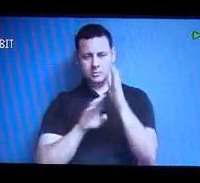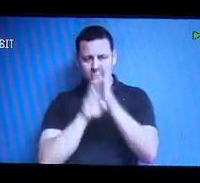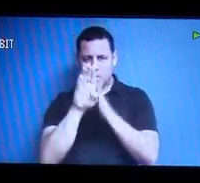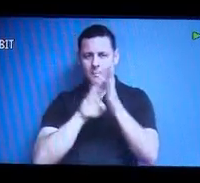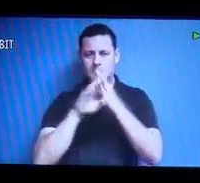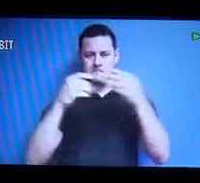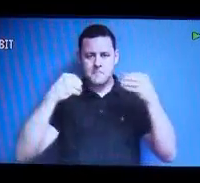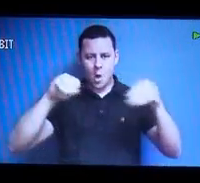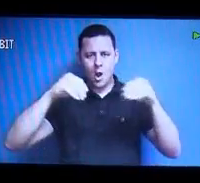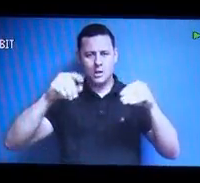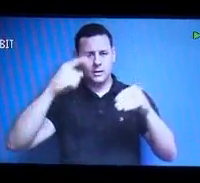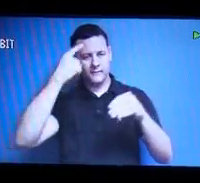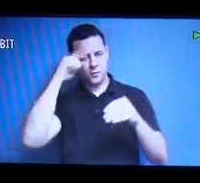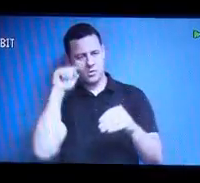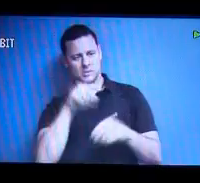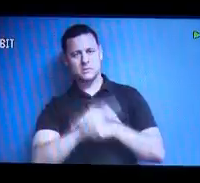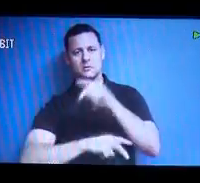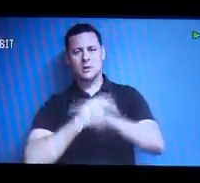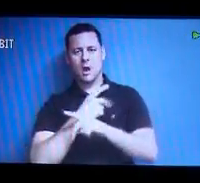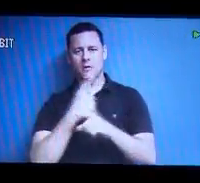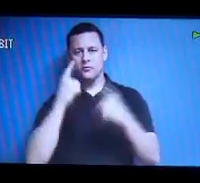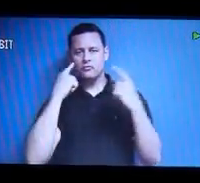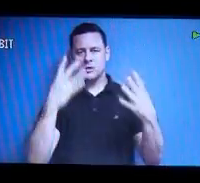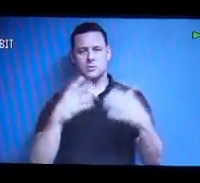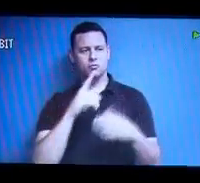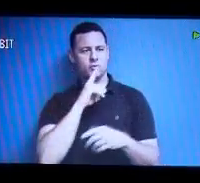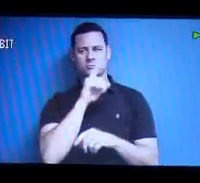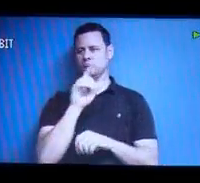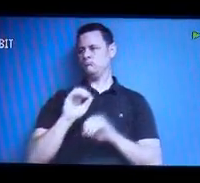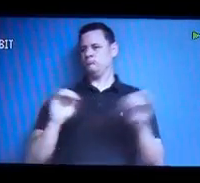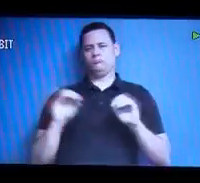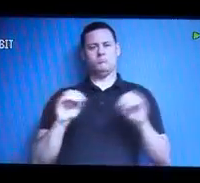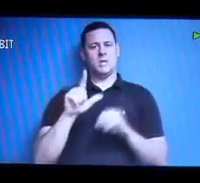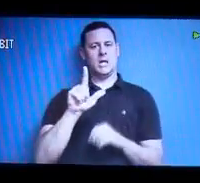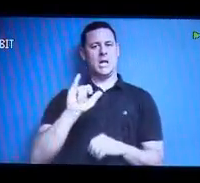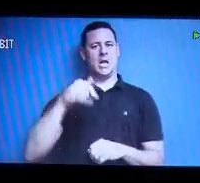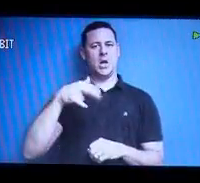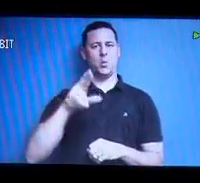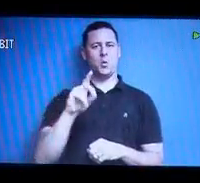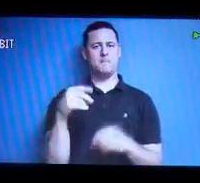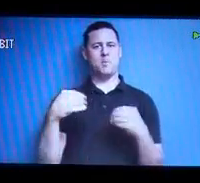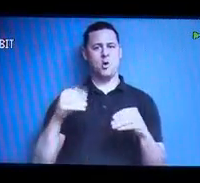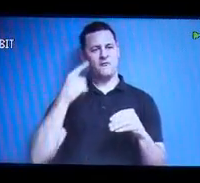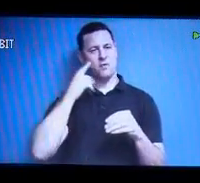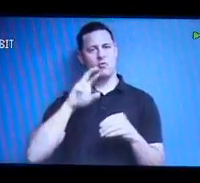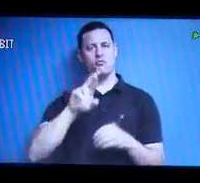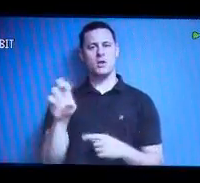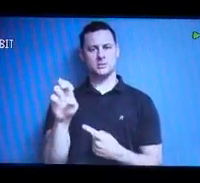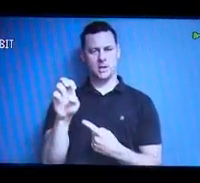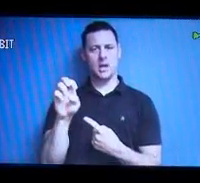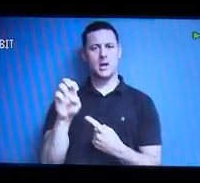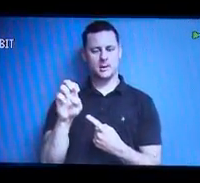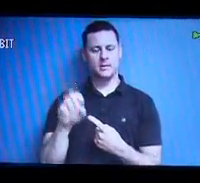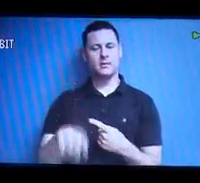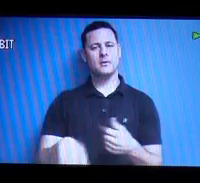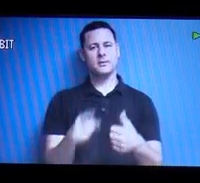been no international liquid market for real estate risk. And this is one thing that we've done. Using the